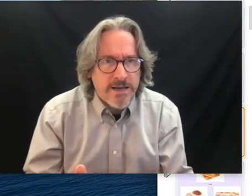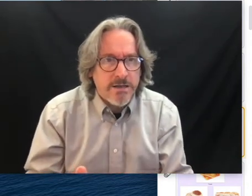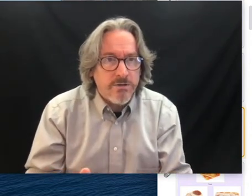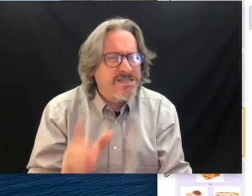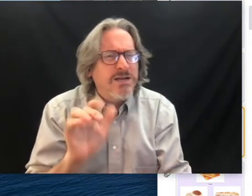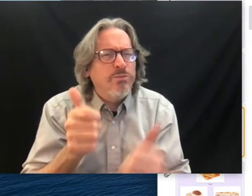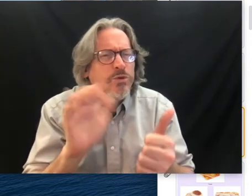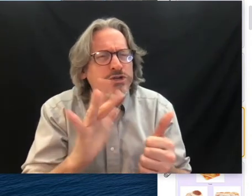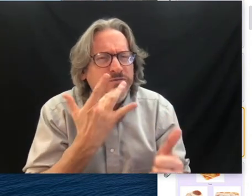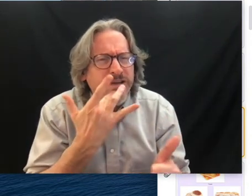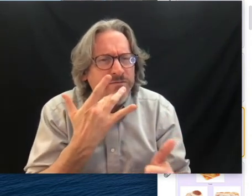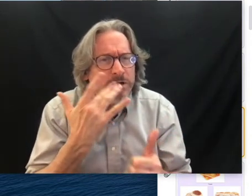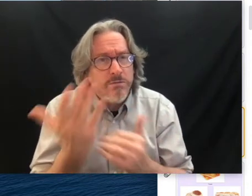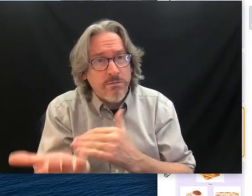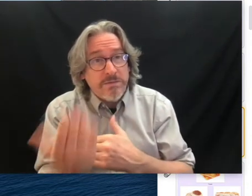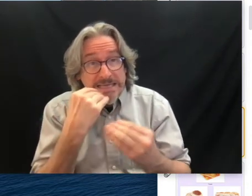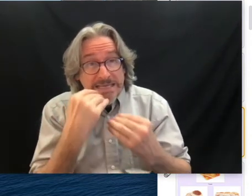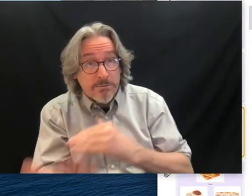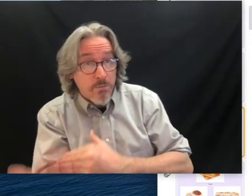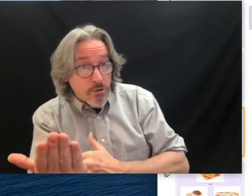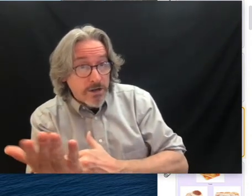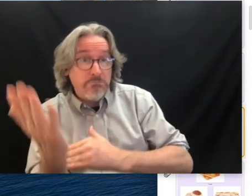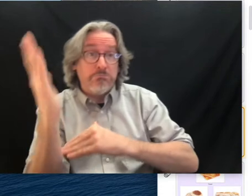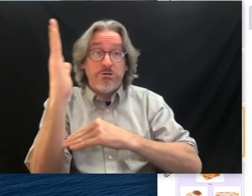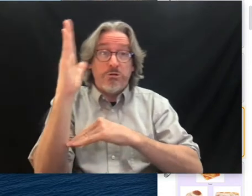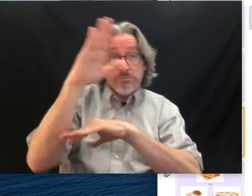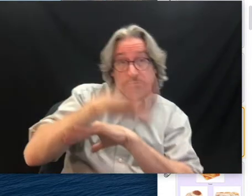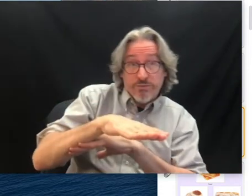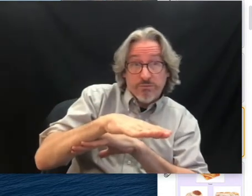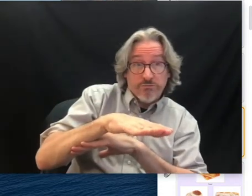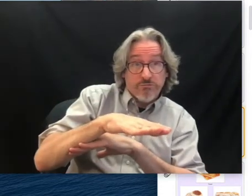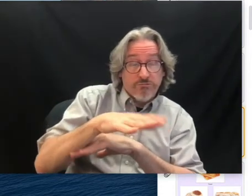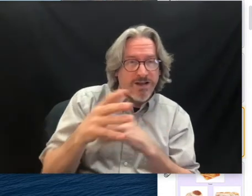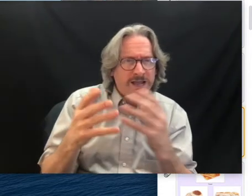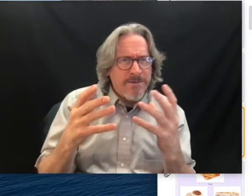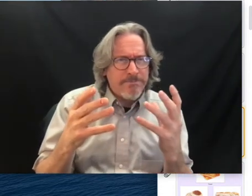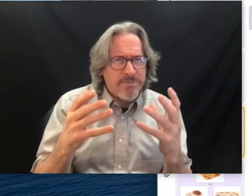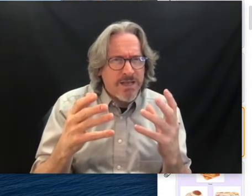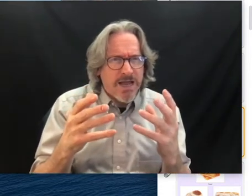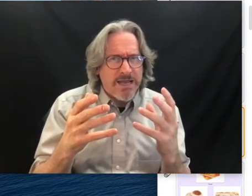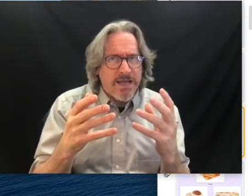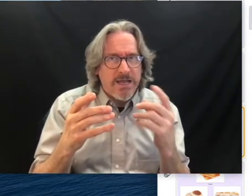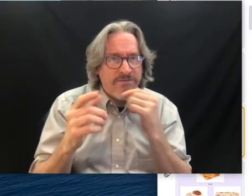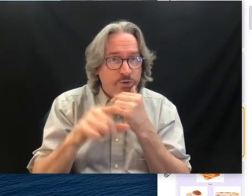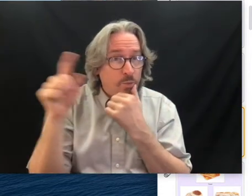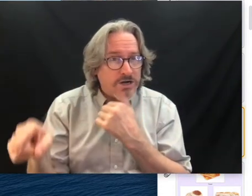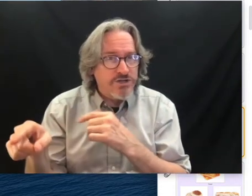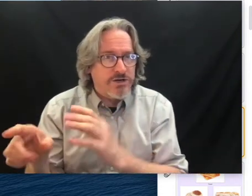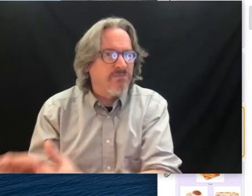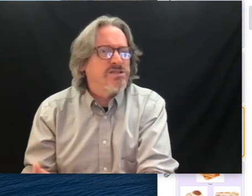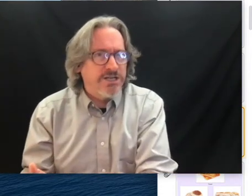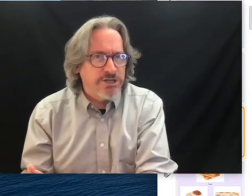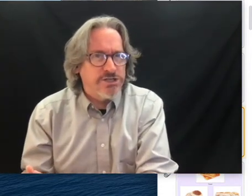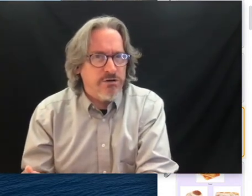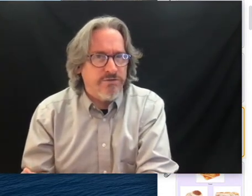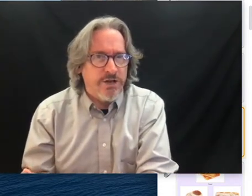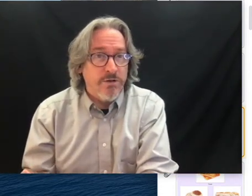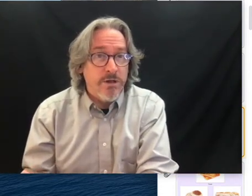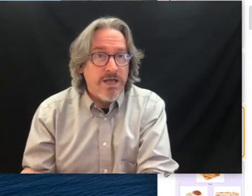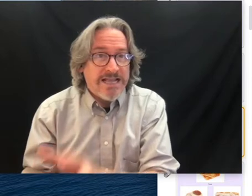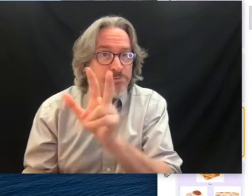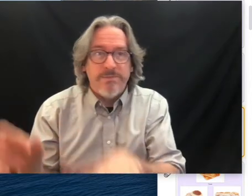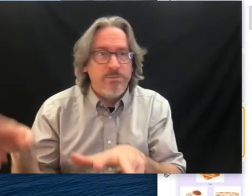that. You can say, which your favorite, eat morning, noon, boom, right? If you watch their conversation starter